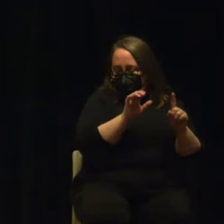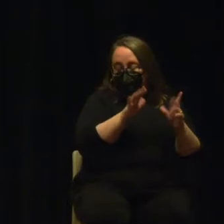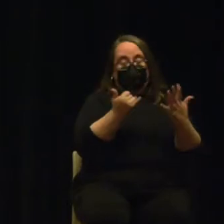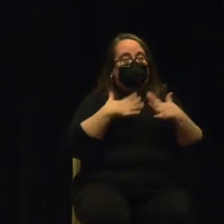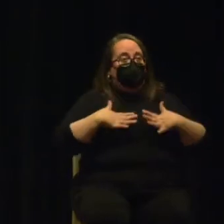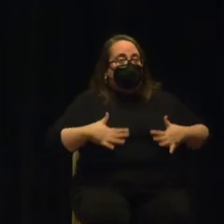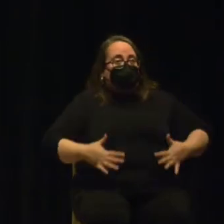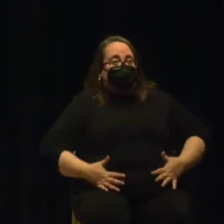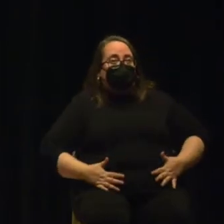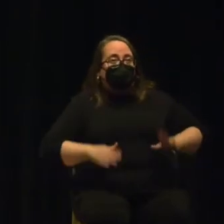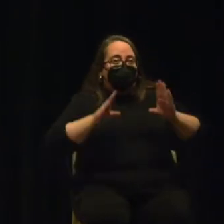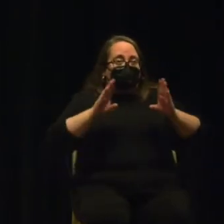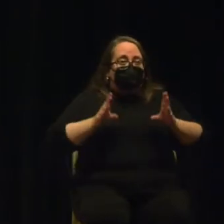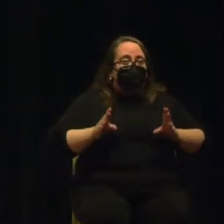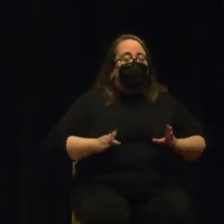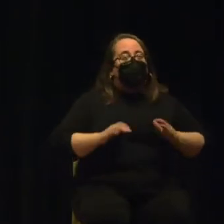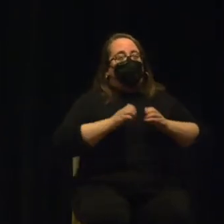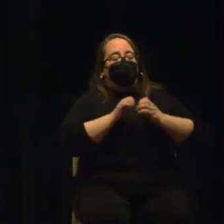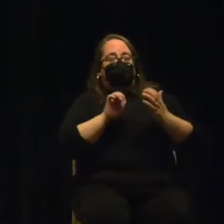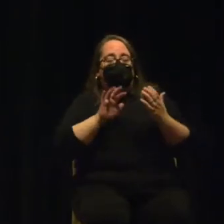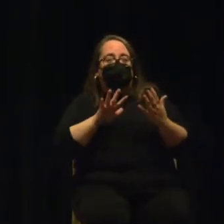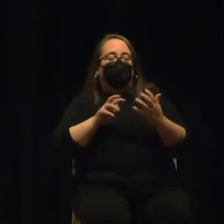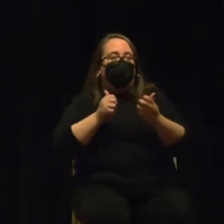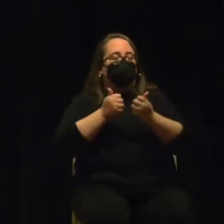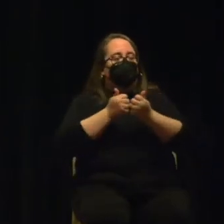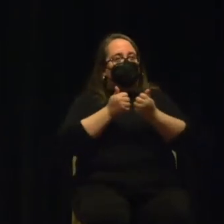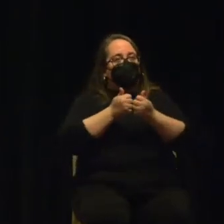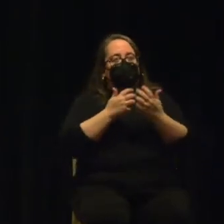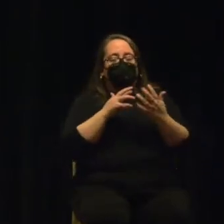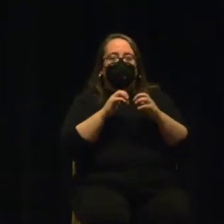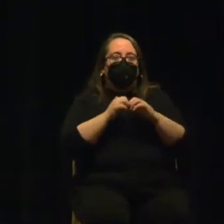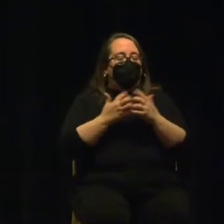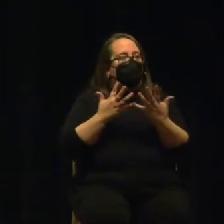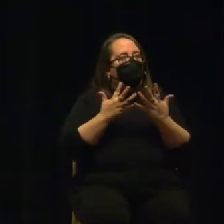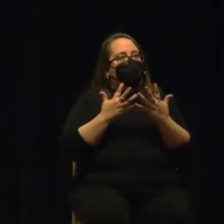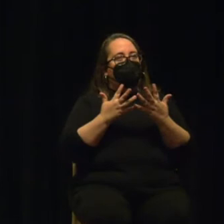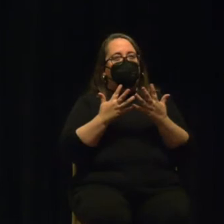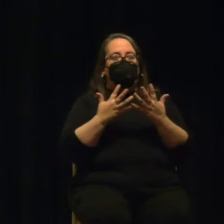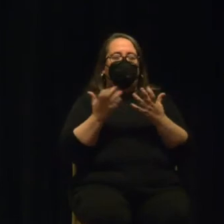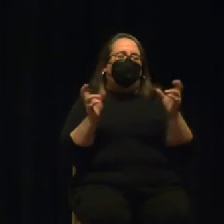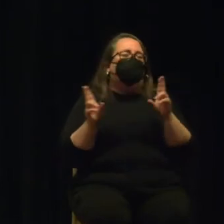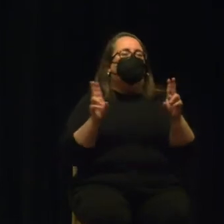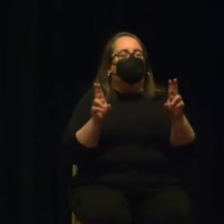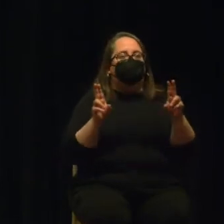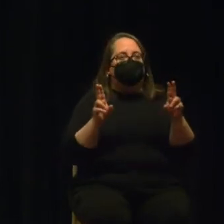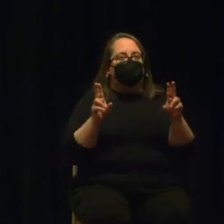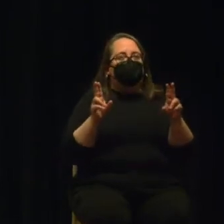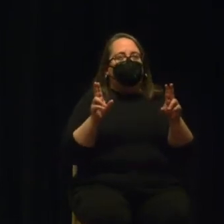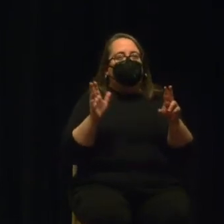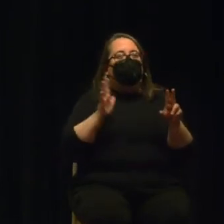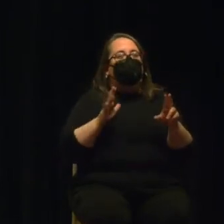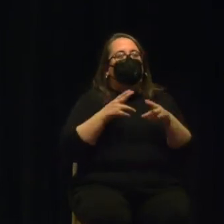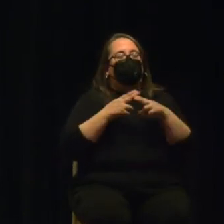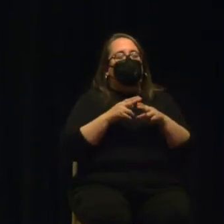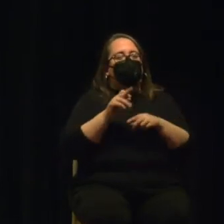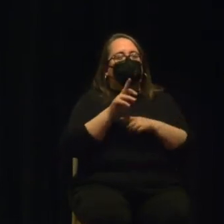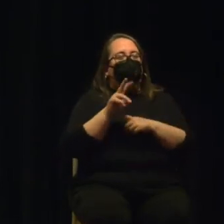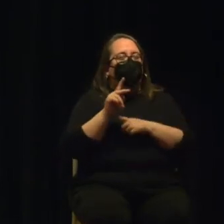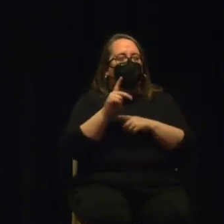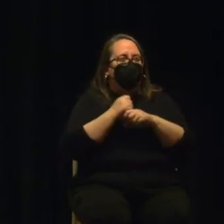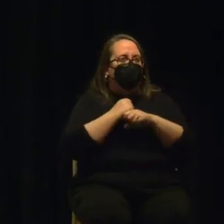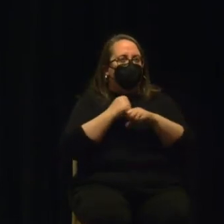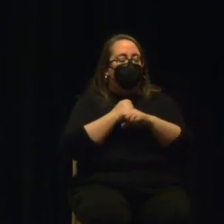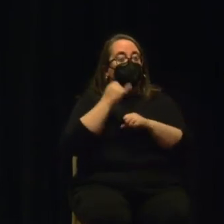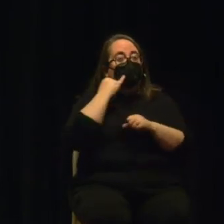physique and the way that he approached the game, the way that he was so swift to talk trash. They used to call that mouth fighting back then. Like